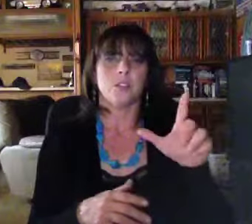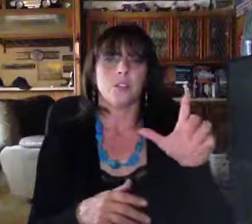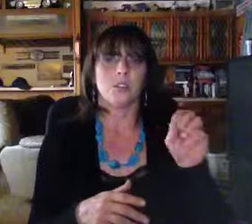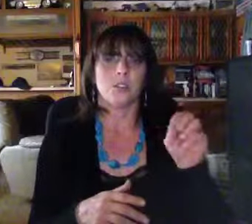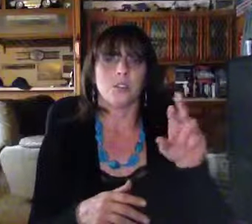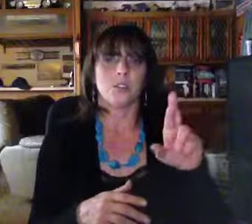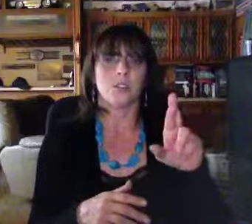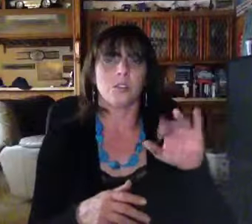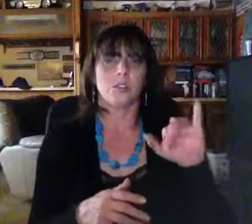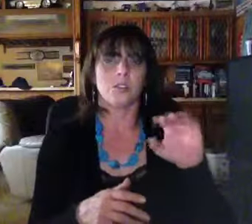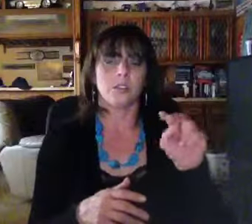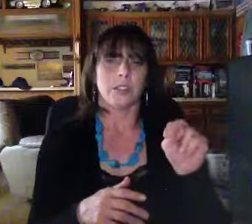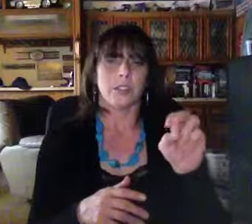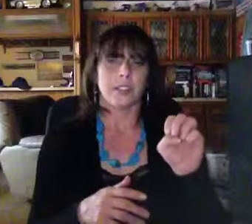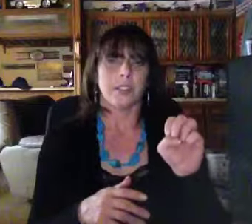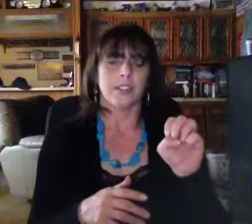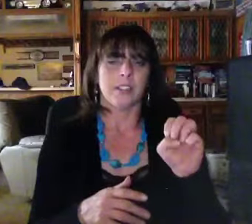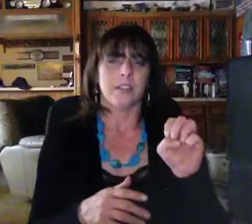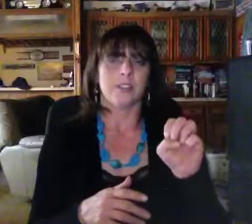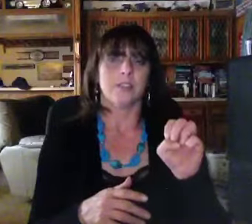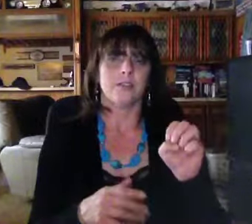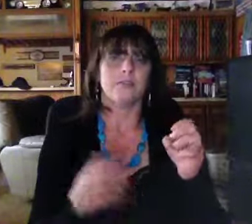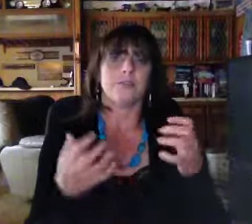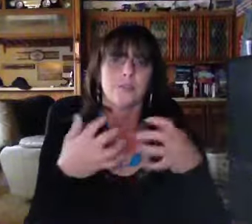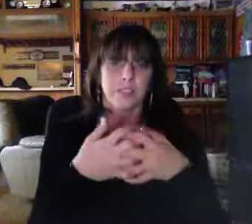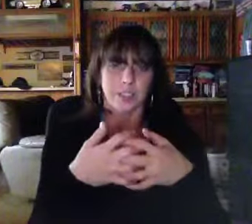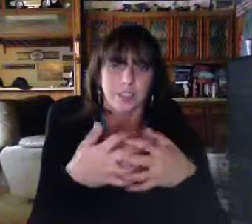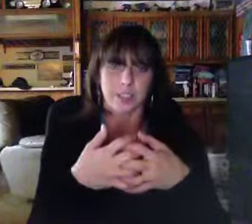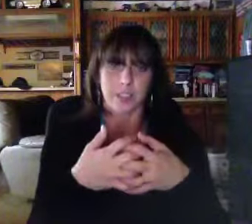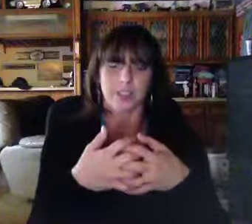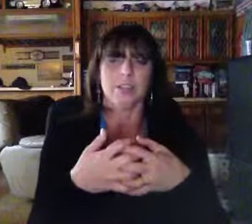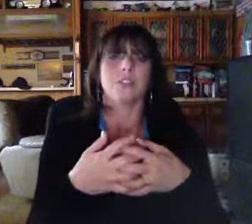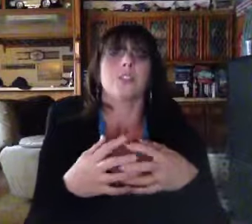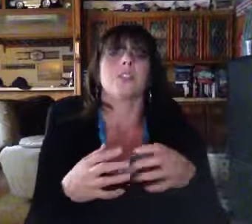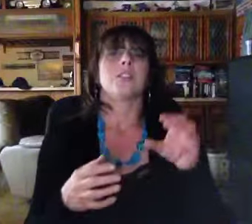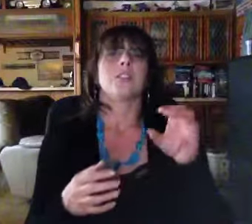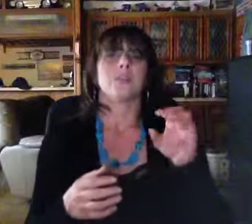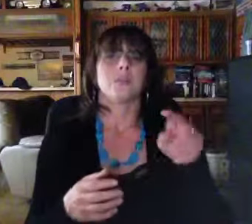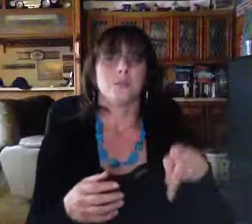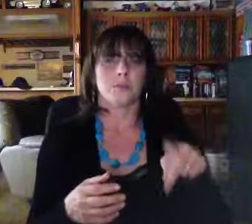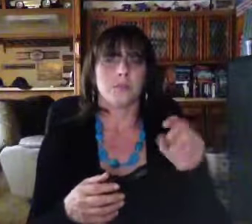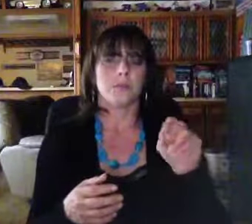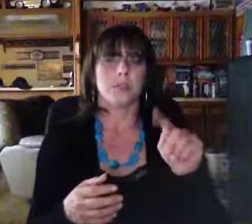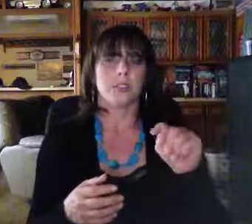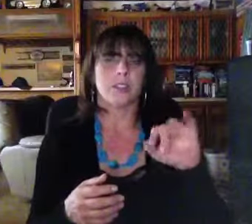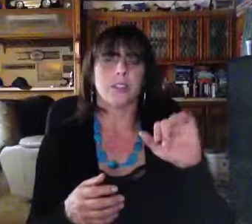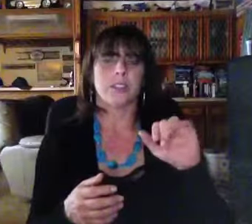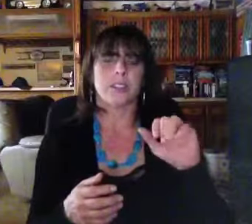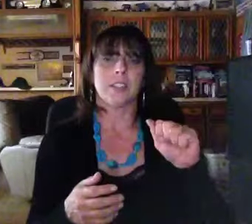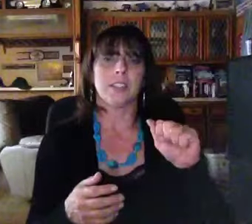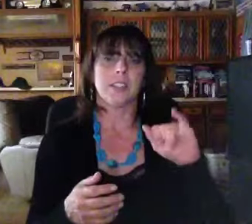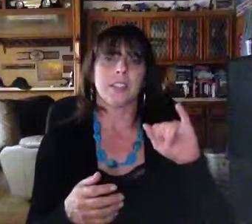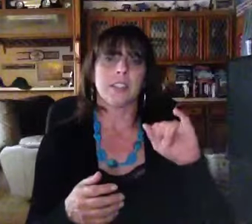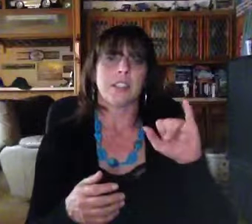potassium is +1 and chlorine is a -1, so the formula for potassium chloride is K1Cl1. You'll see here in the